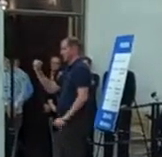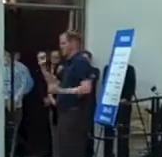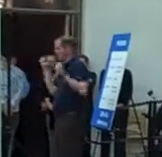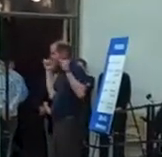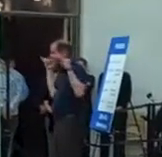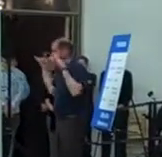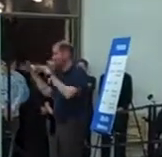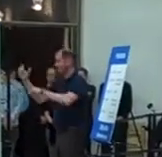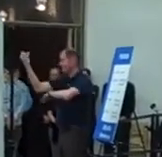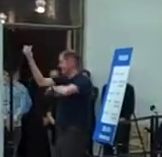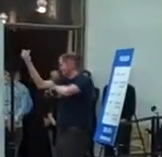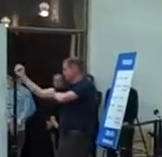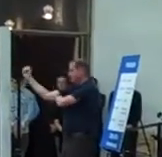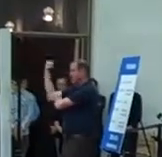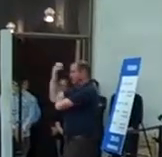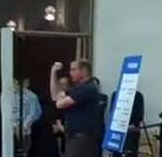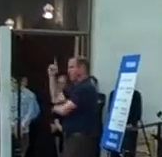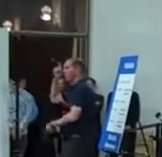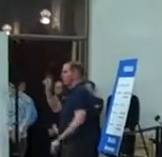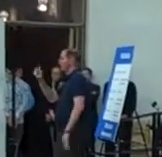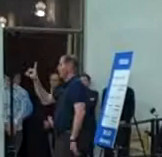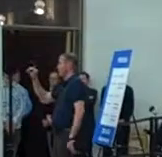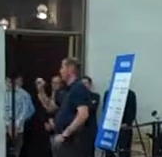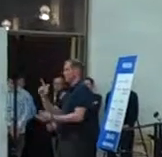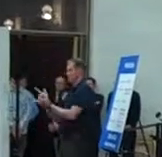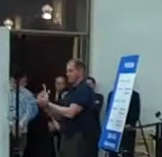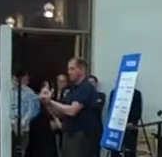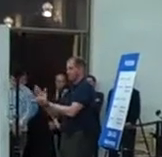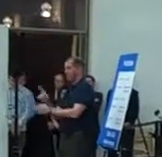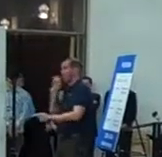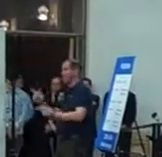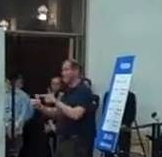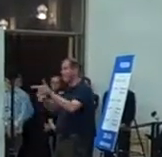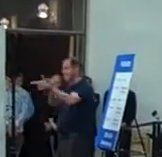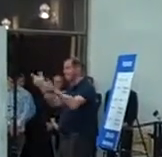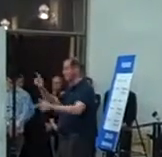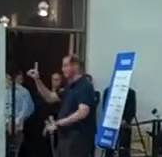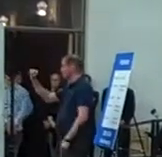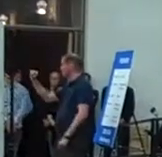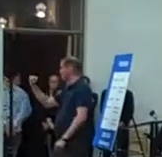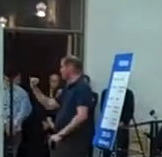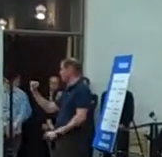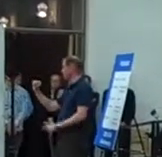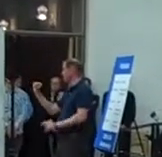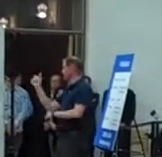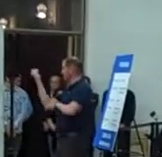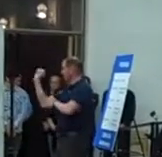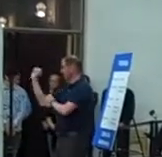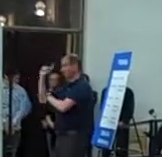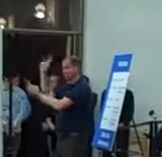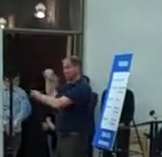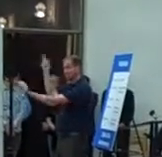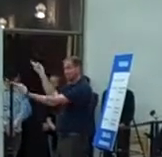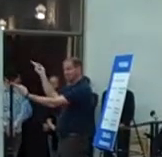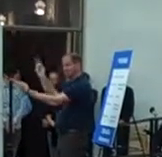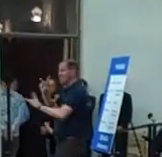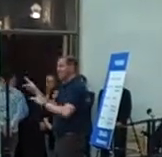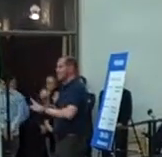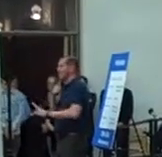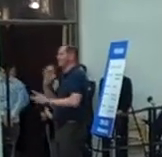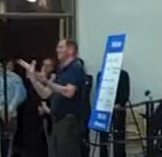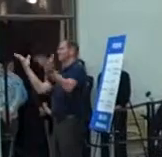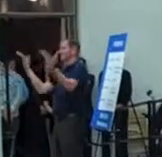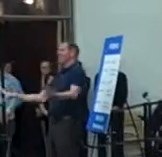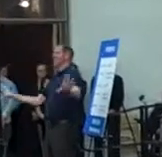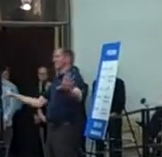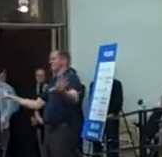with the largest demonstration this nation had ever seen at the time, of people who said, "Enough is enough,